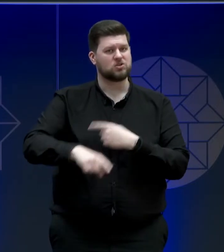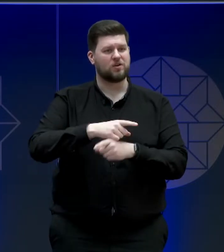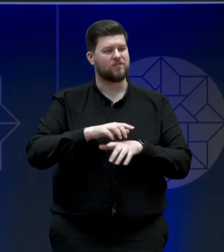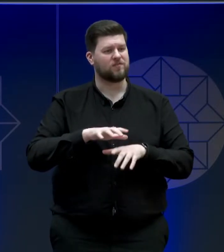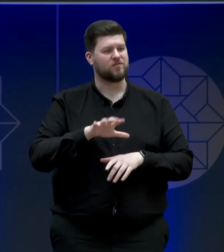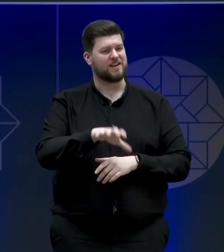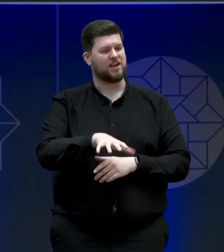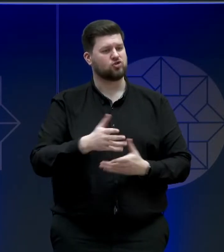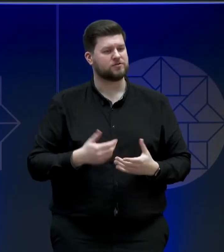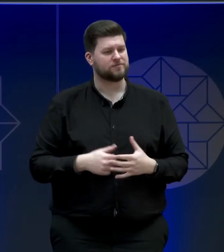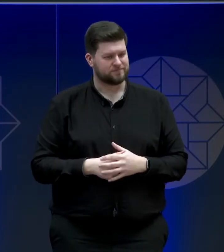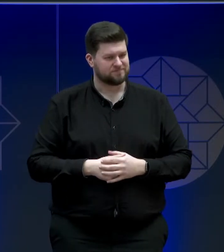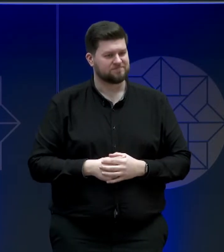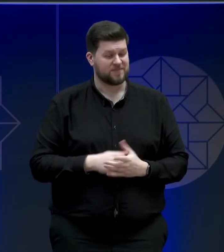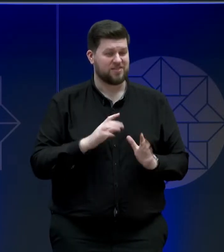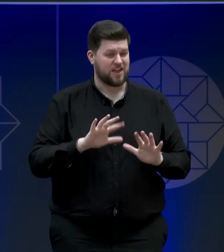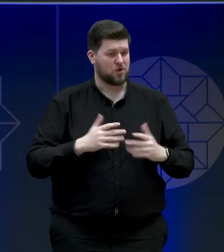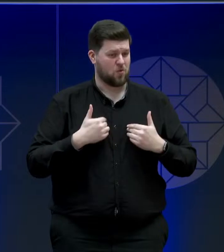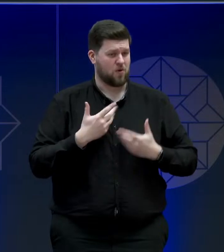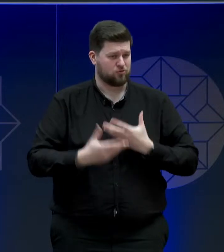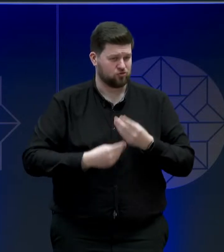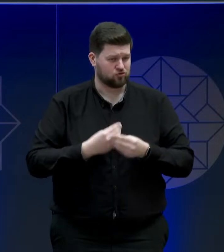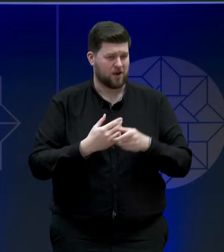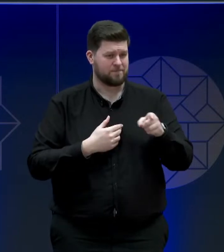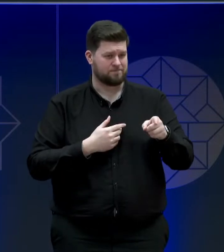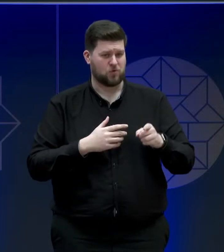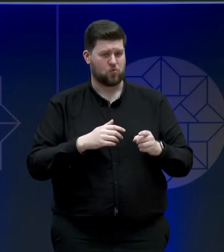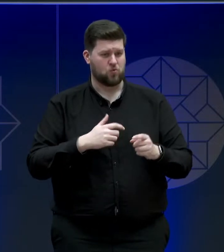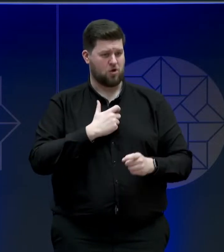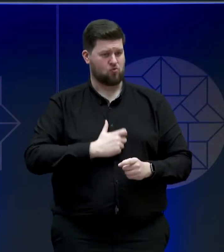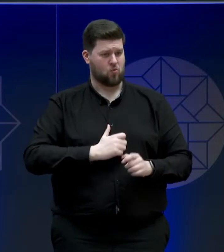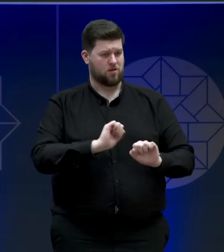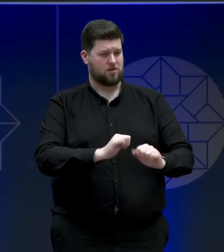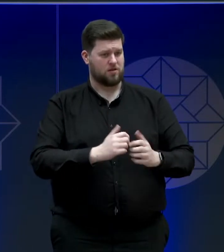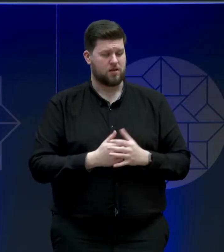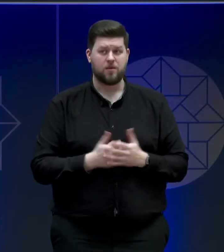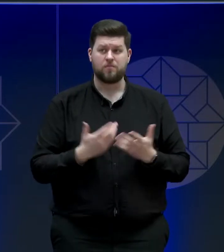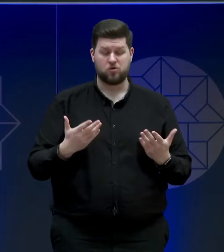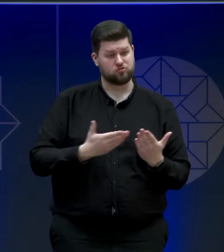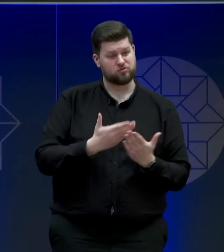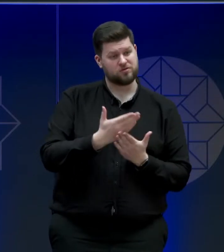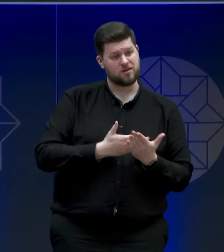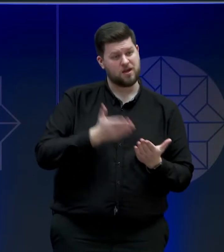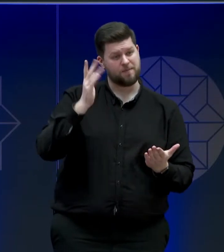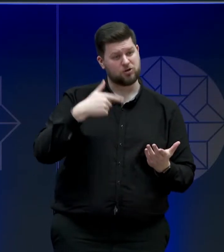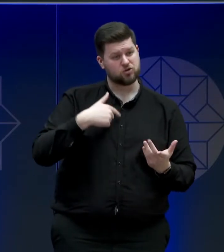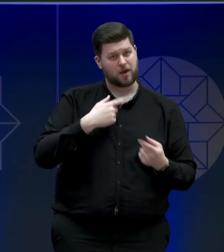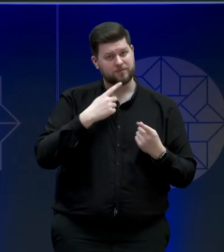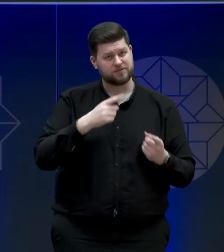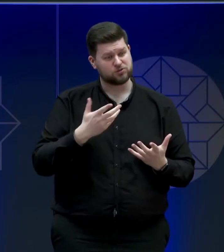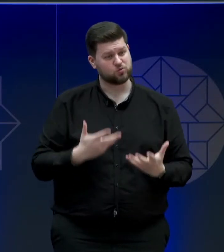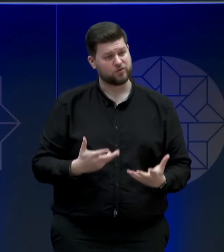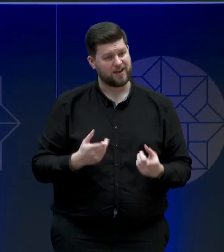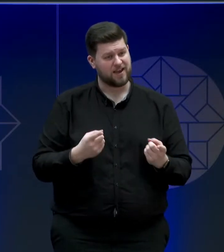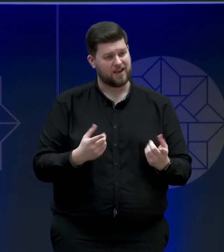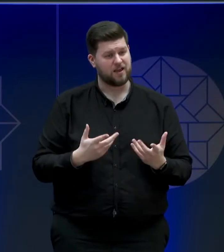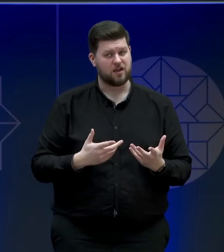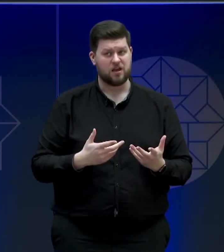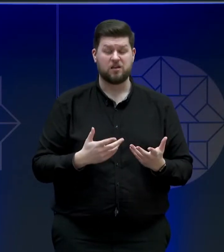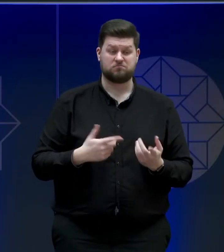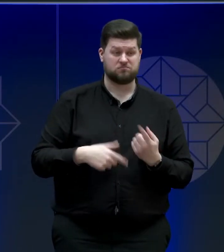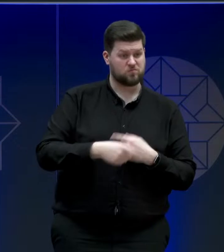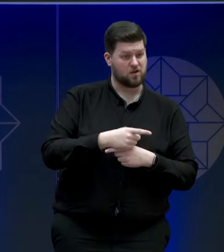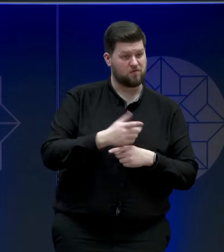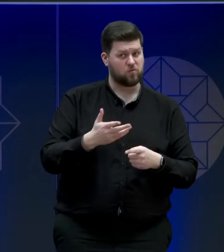describe the pharmacy sector. Because part of the message I'm setting out today is that if we are going to